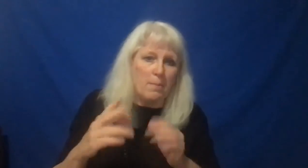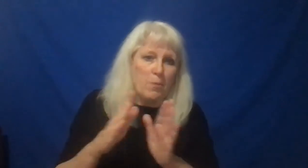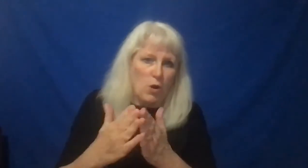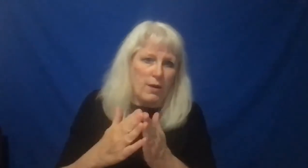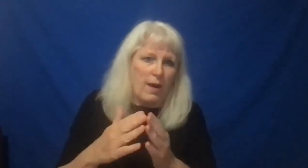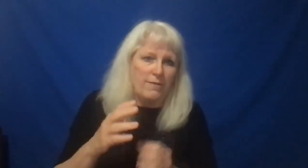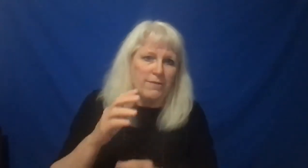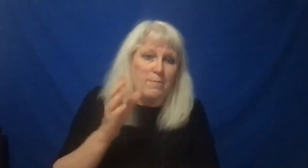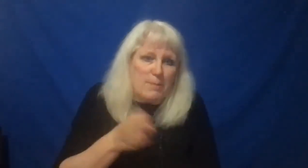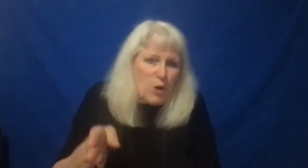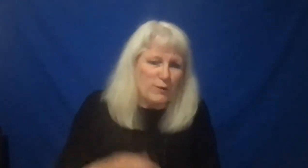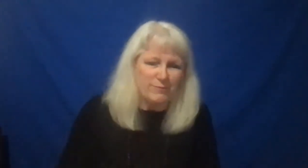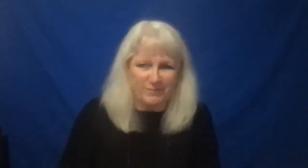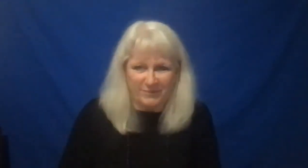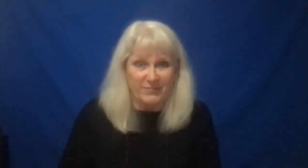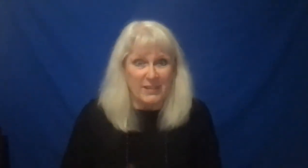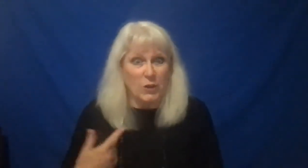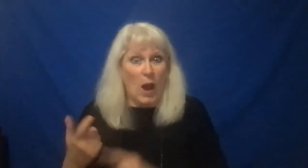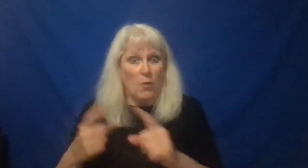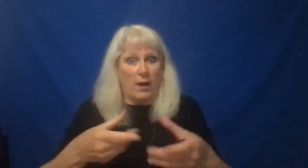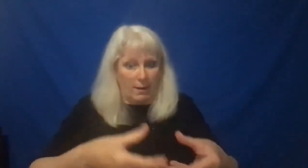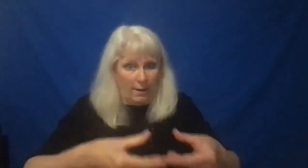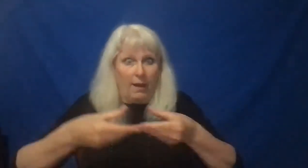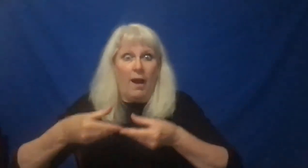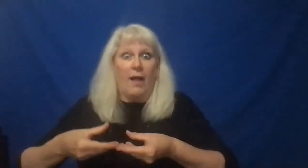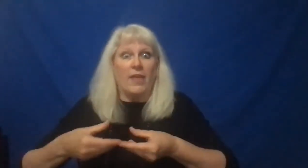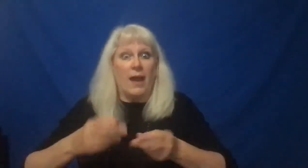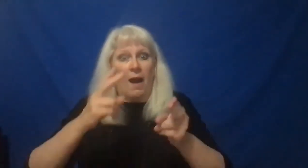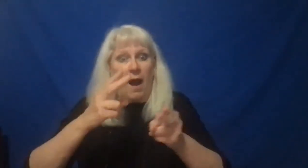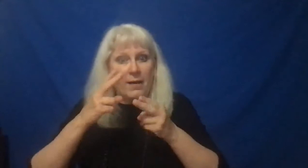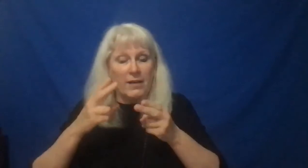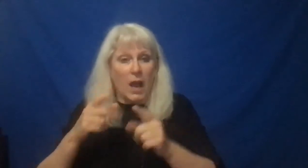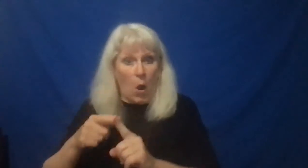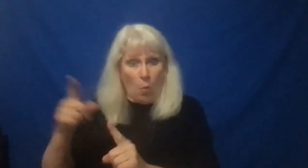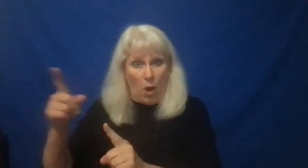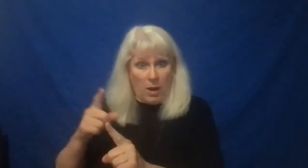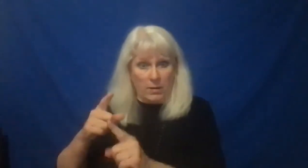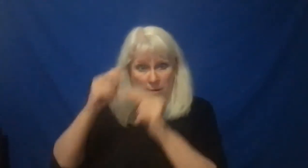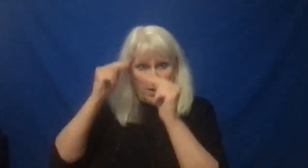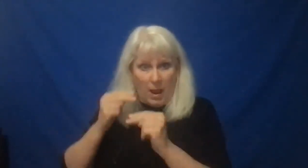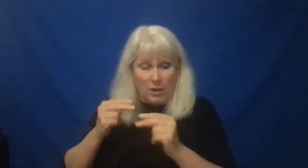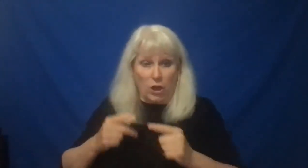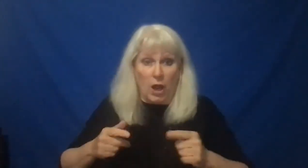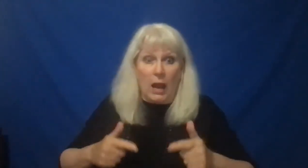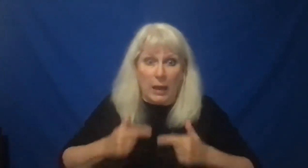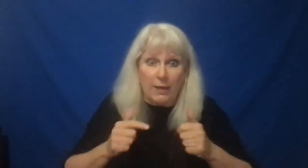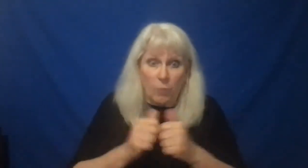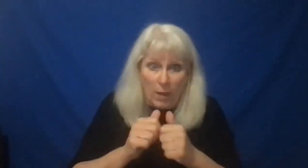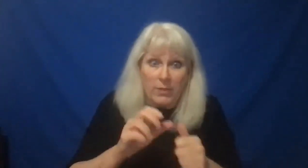community along with one of our sisters who lived with Sister Ignatia during her ministry at St. Vincent's.